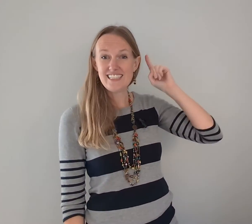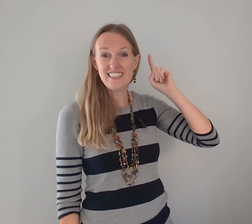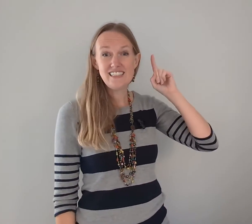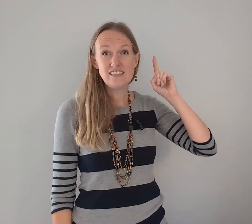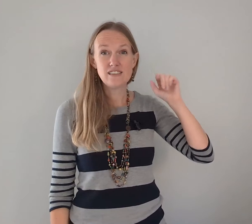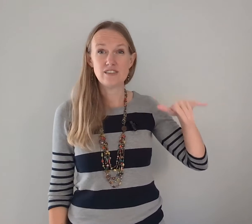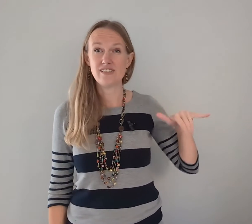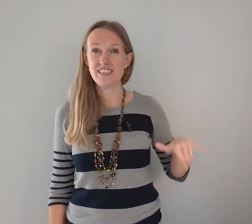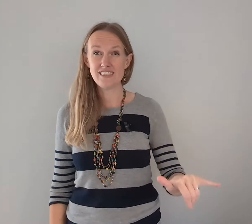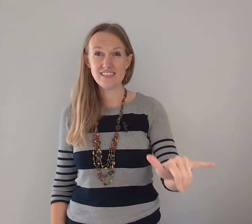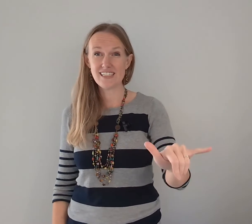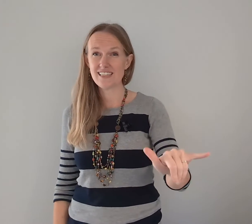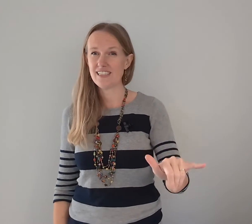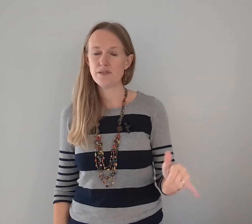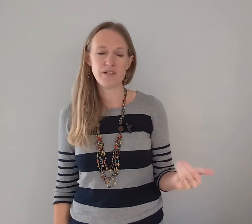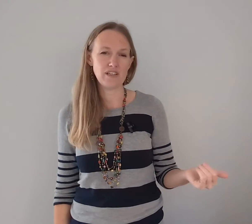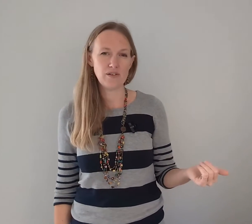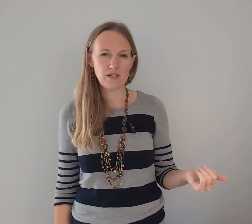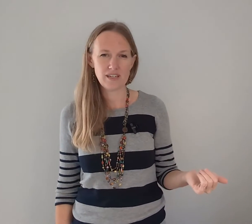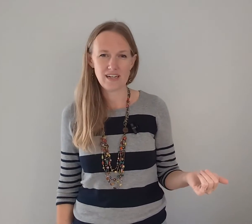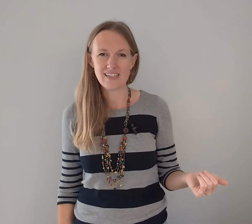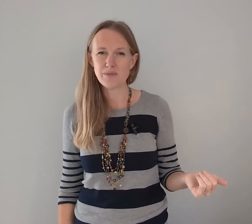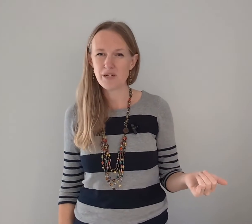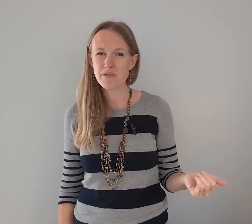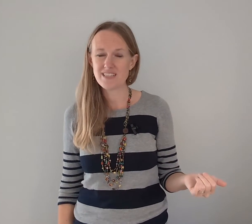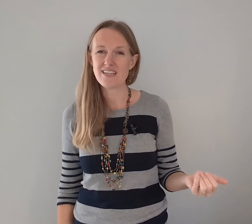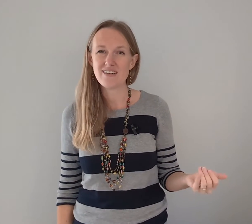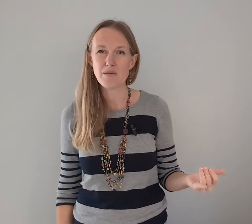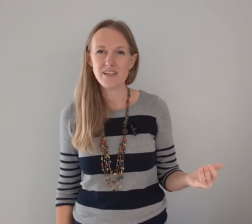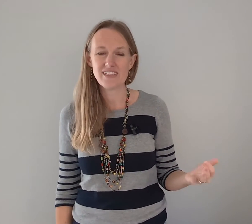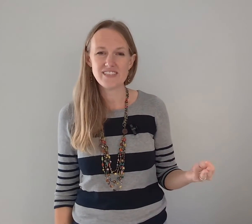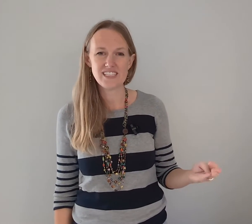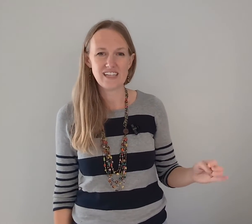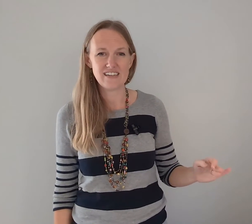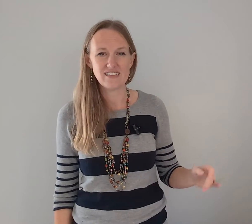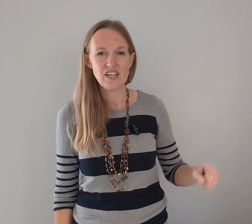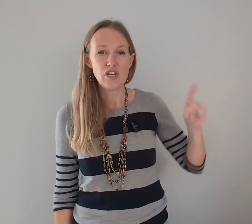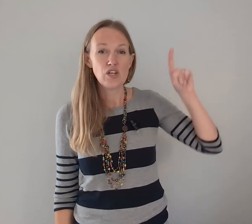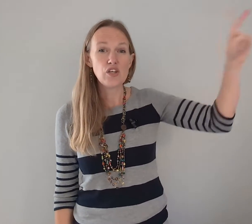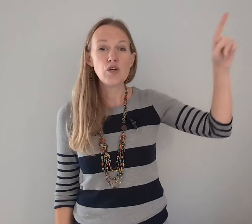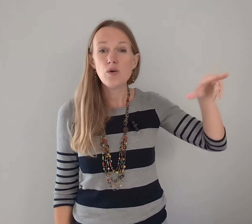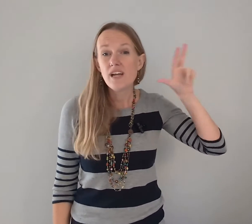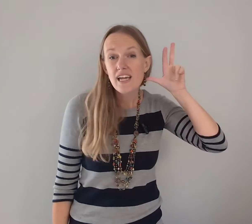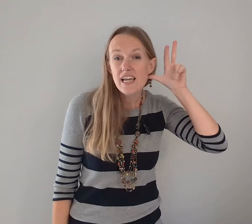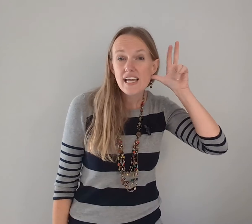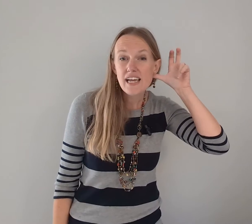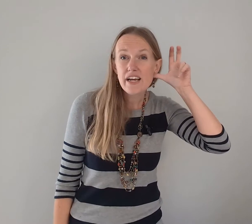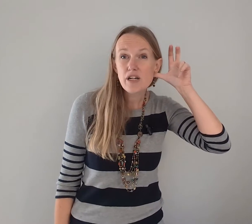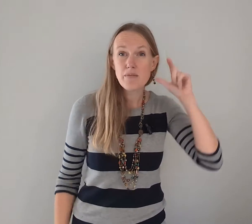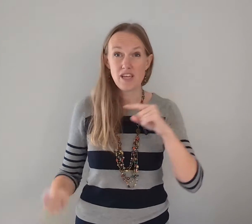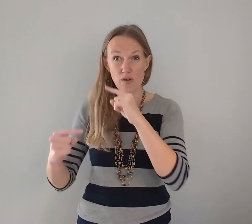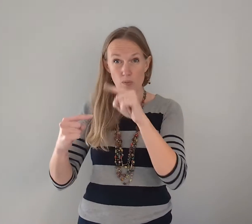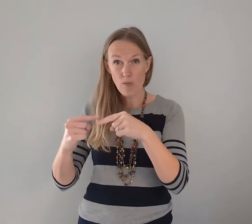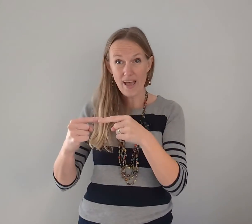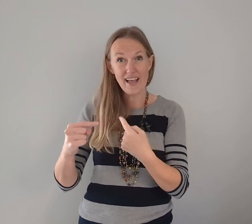Still, so still is like this, but you can, it's pretty busy. I might leave still out. You hear me when